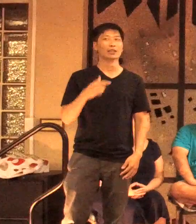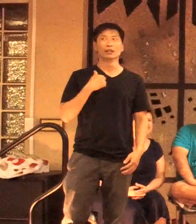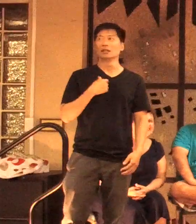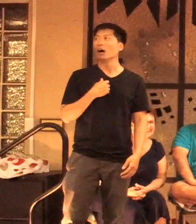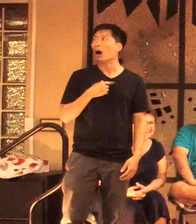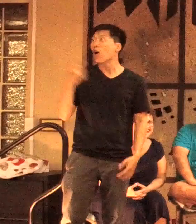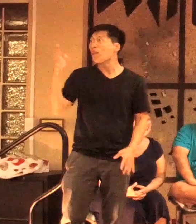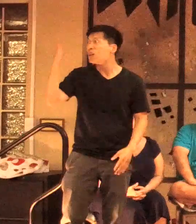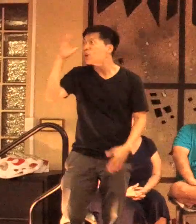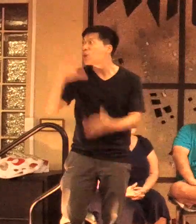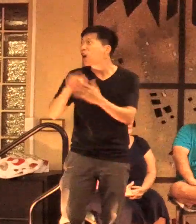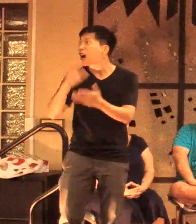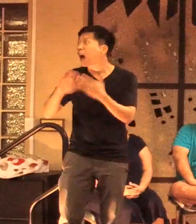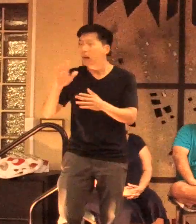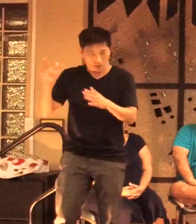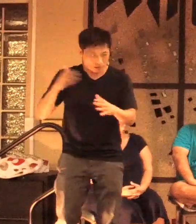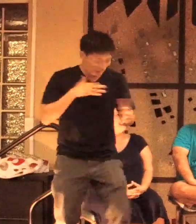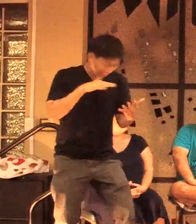Friday.